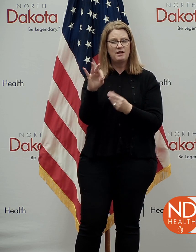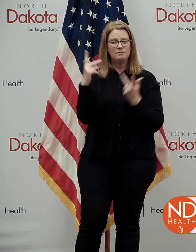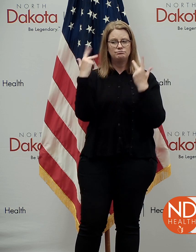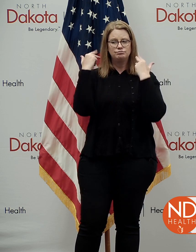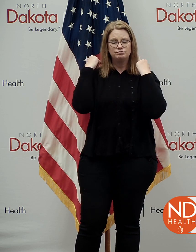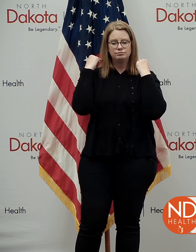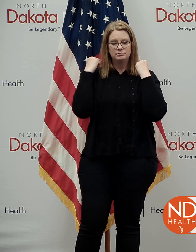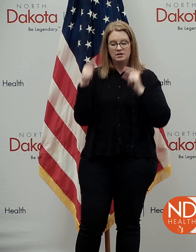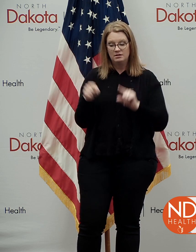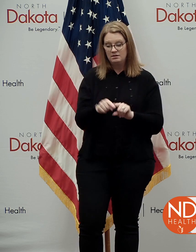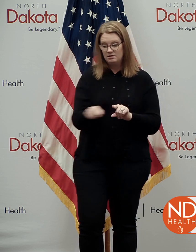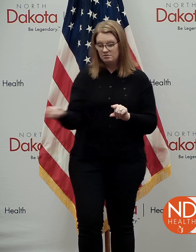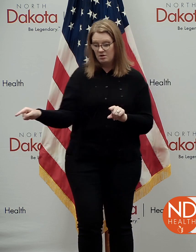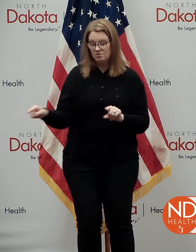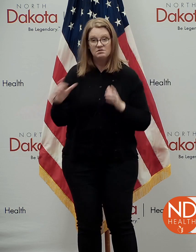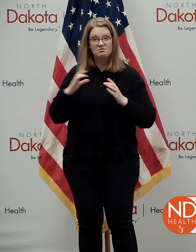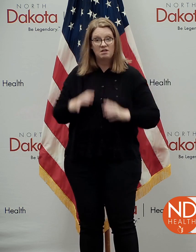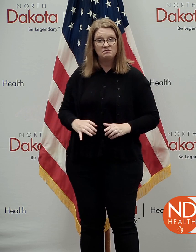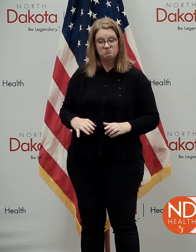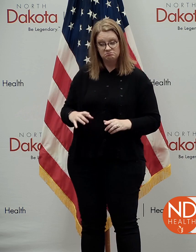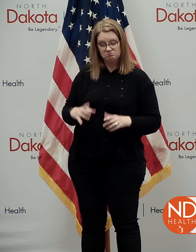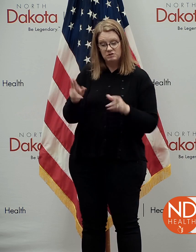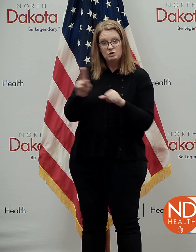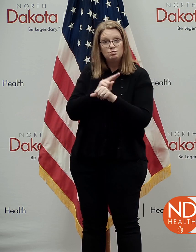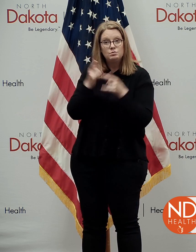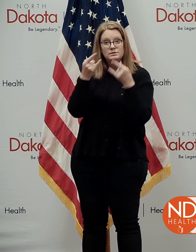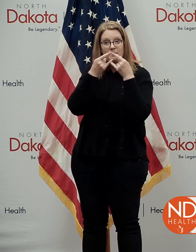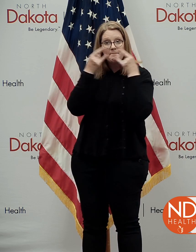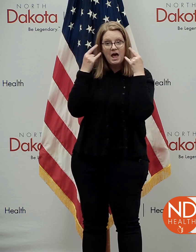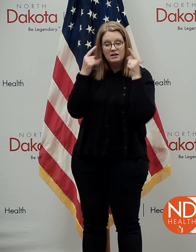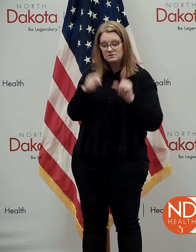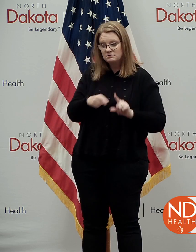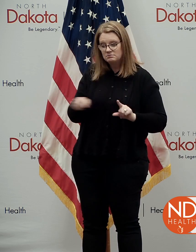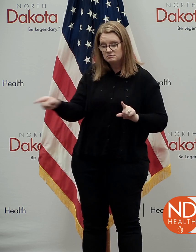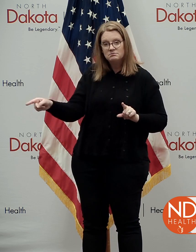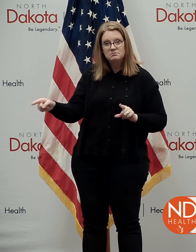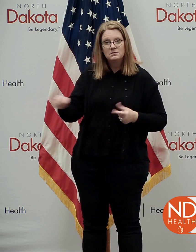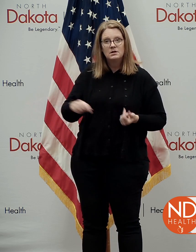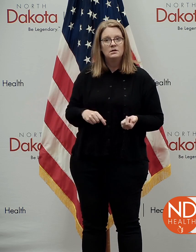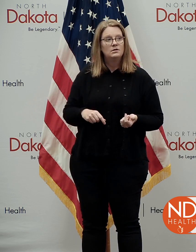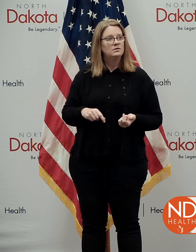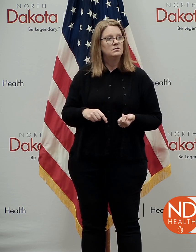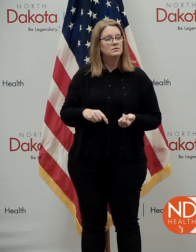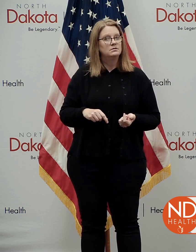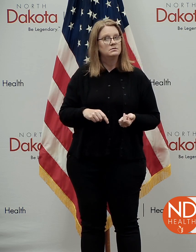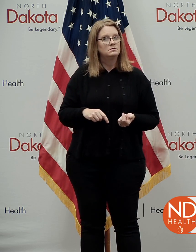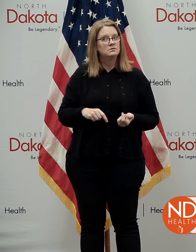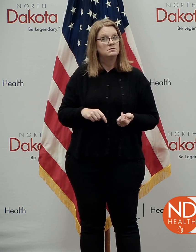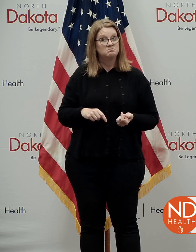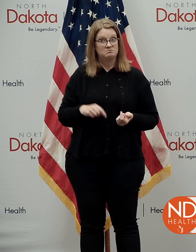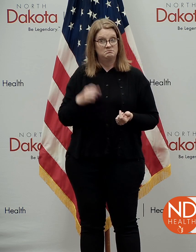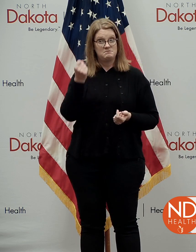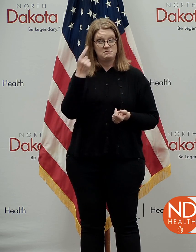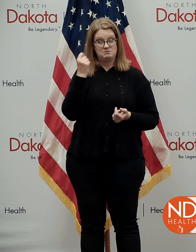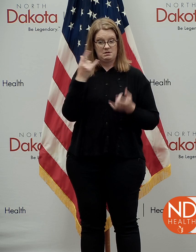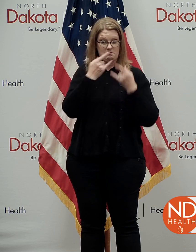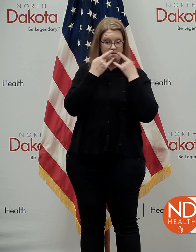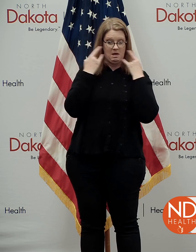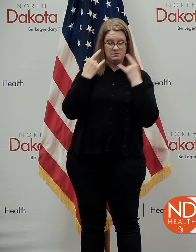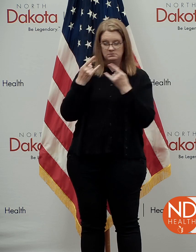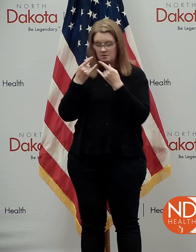clients also, by and large, wore masks. There was no spread to those clients.